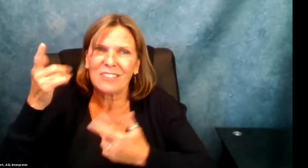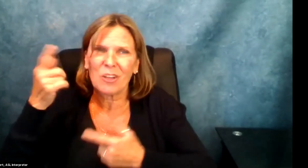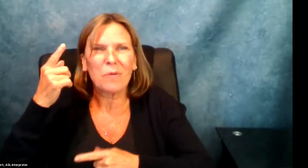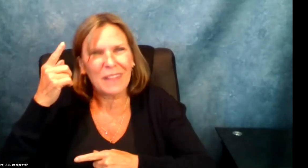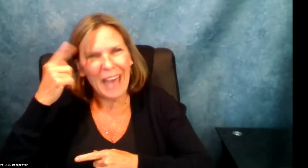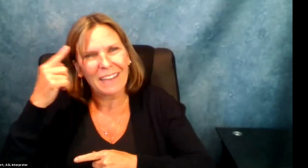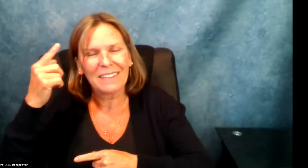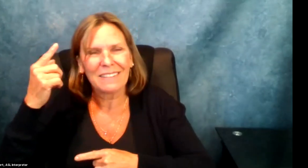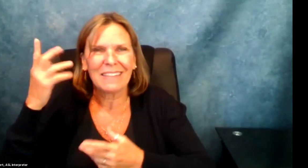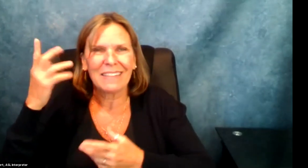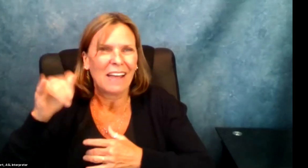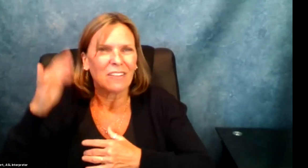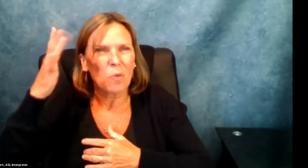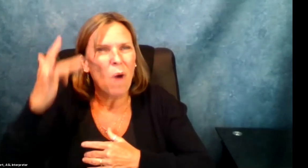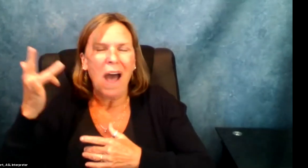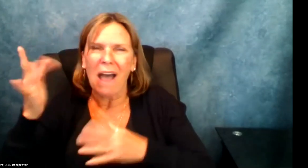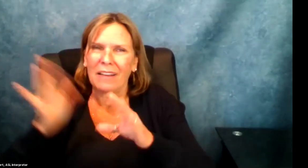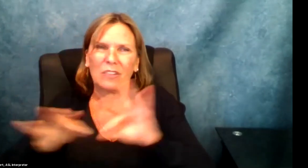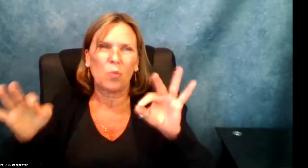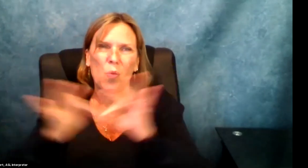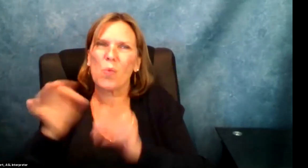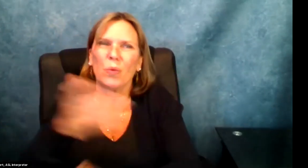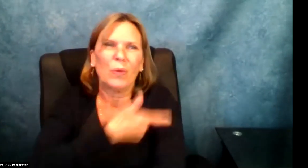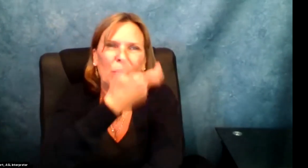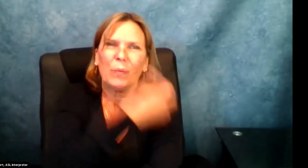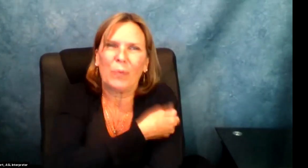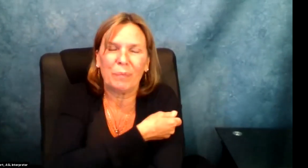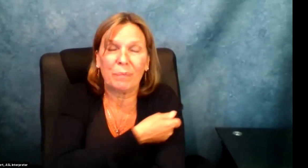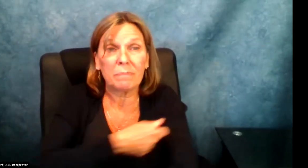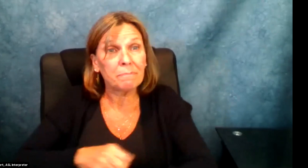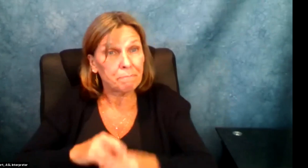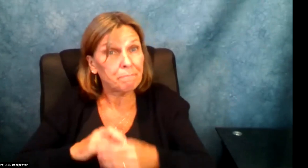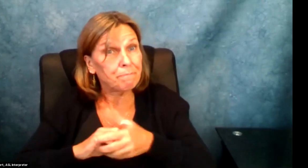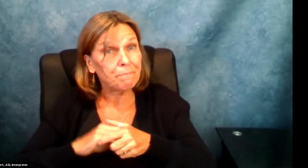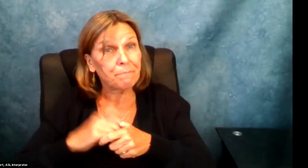I think we've had answered all the questions.